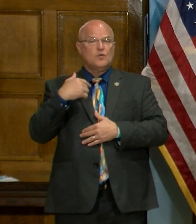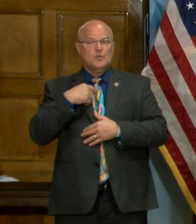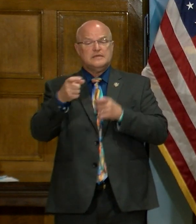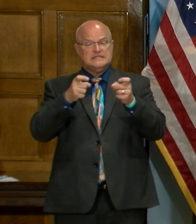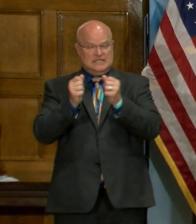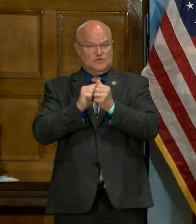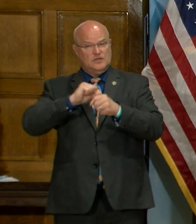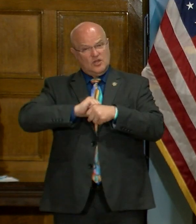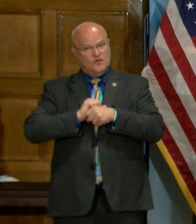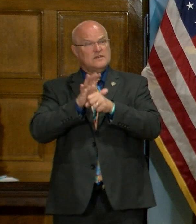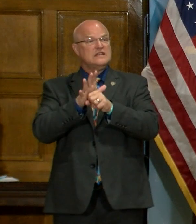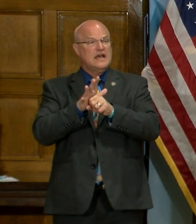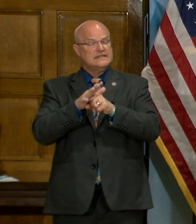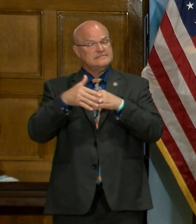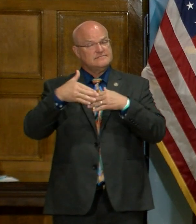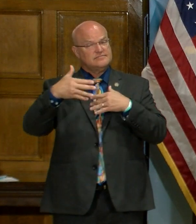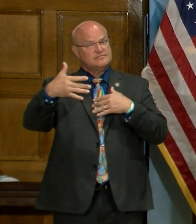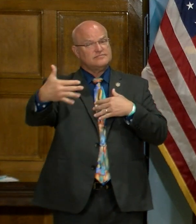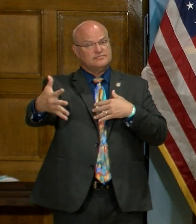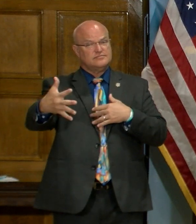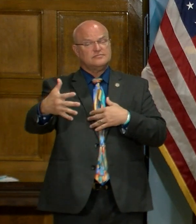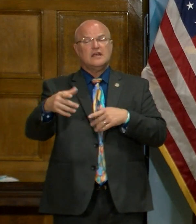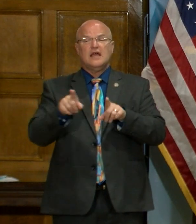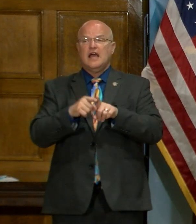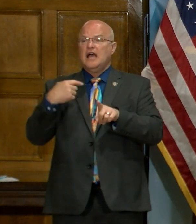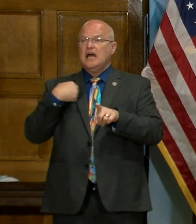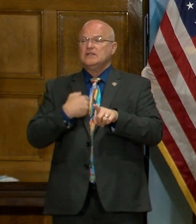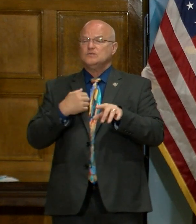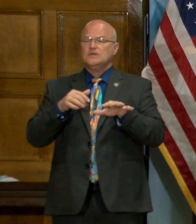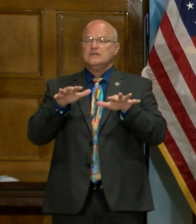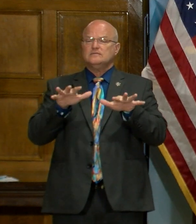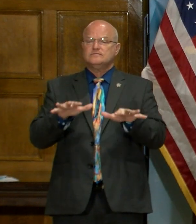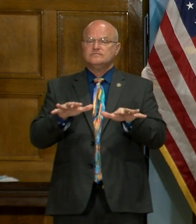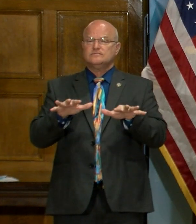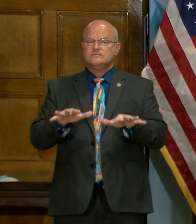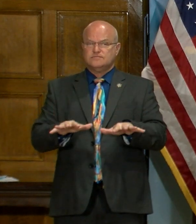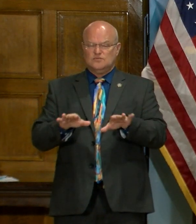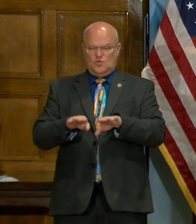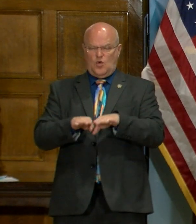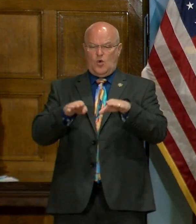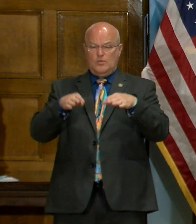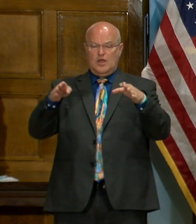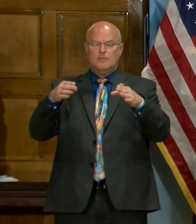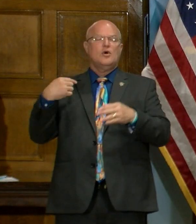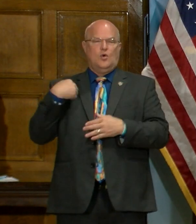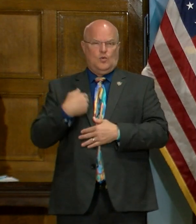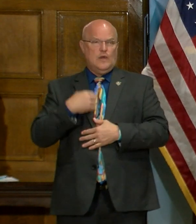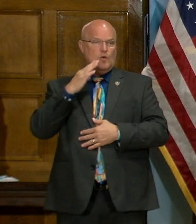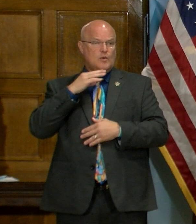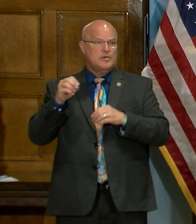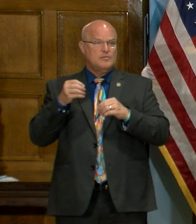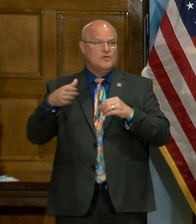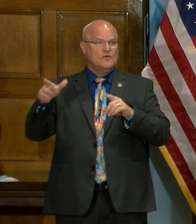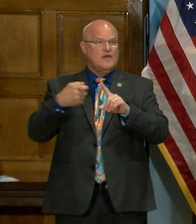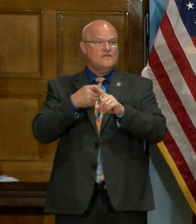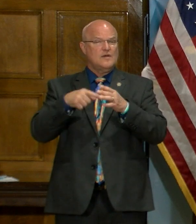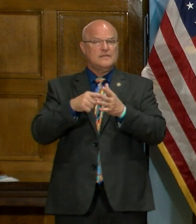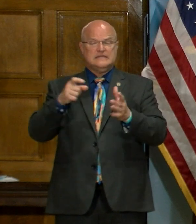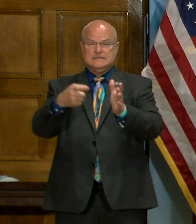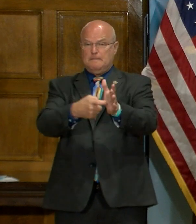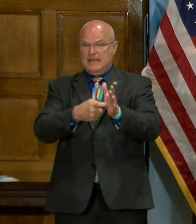be dealing with COVID-19 for some time, and as we relax some of these directives, we're going to be moving away from